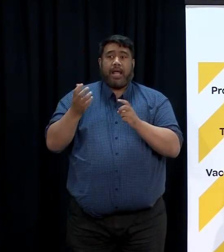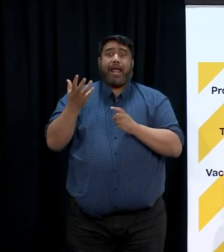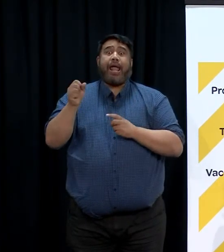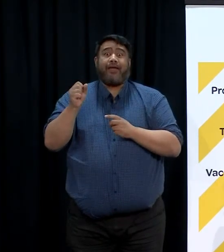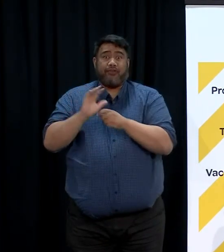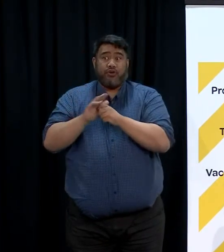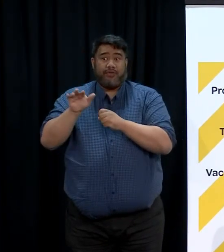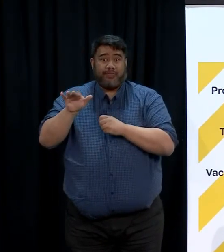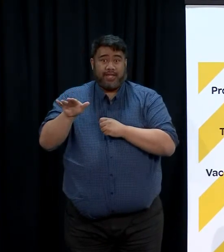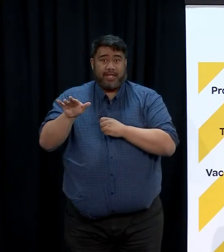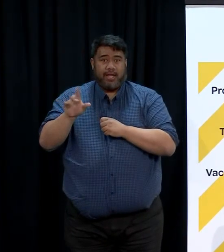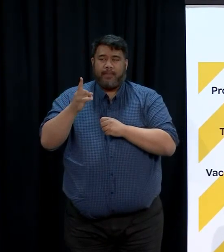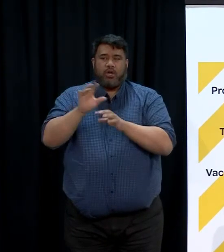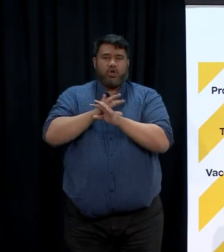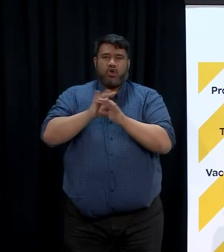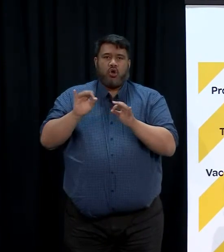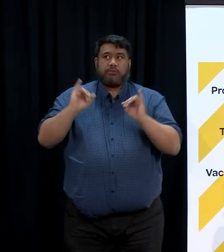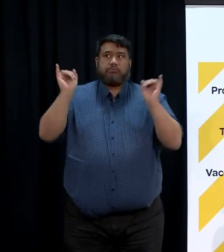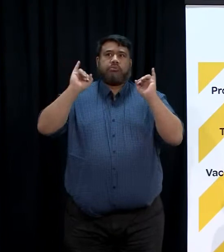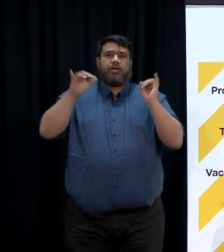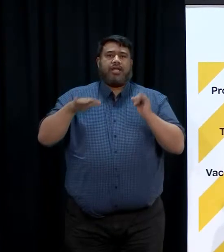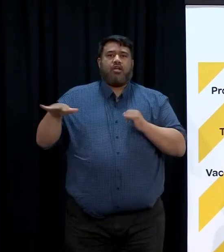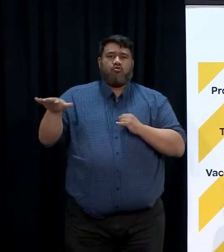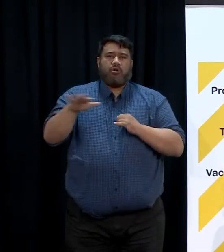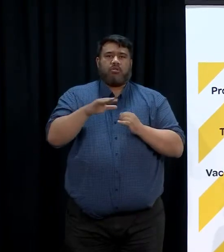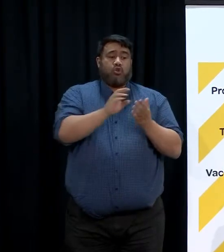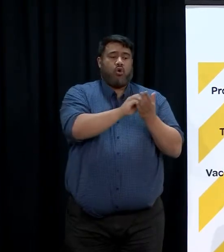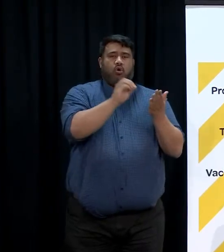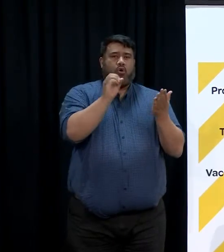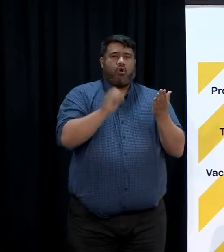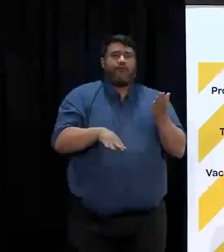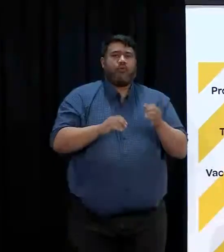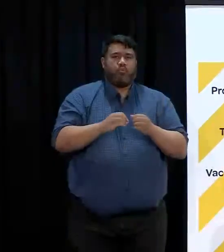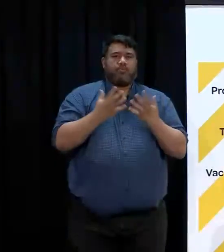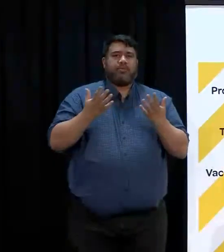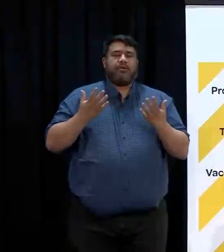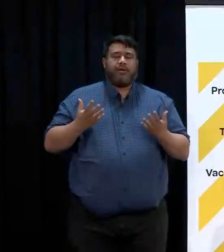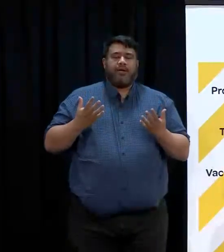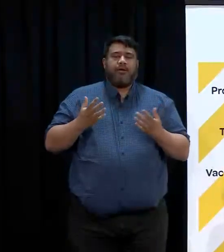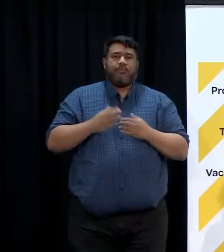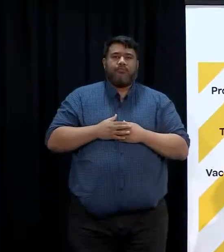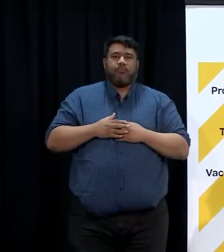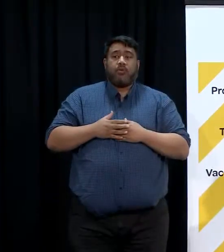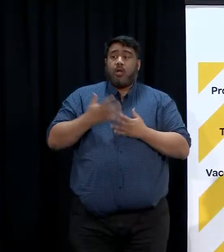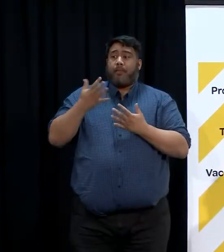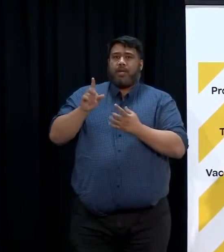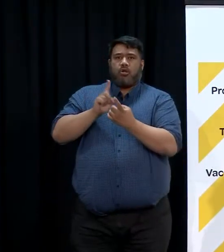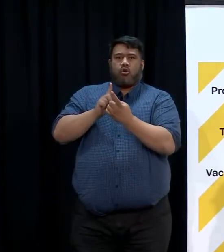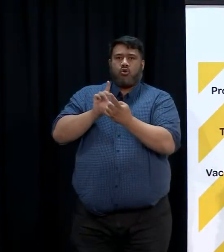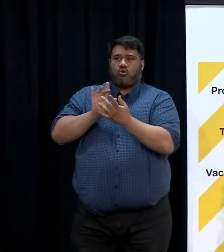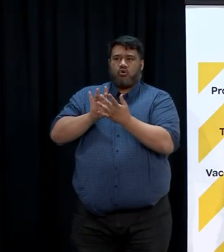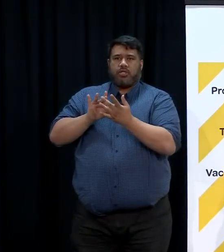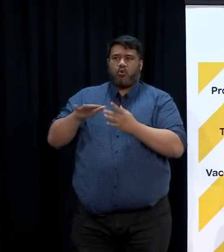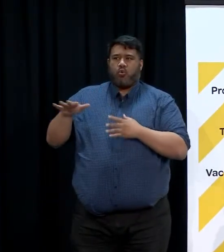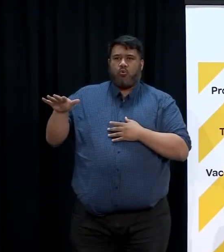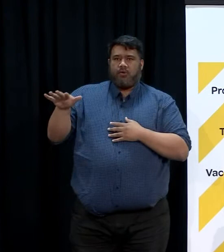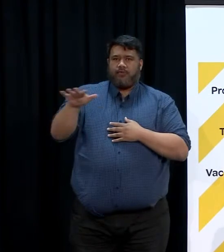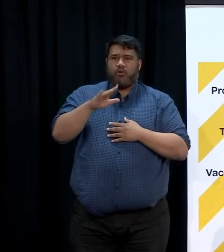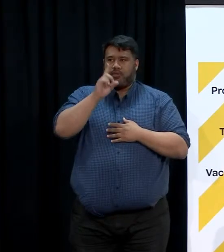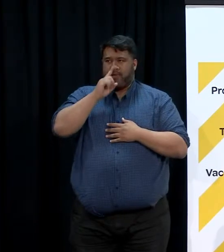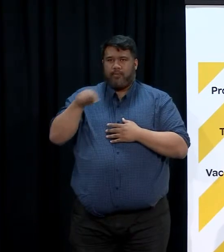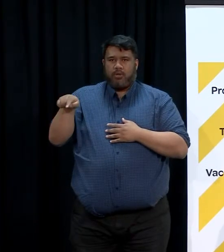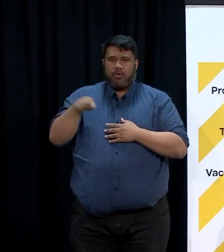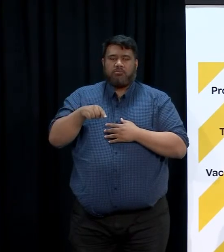with a small number of people who are contacts. They are all known and have all been contacted and are all isolating. No one else has